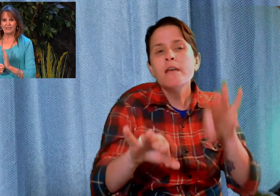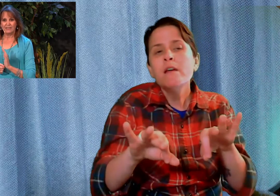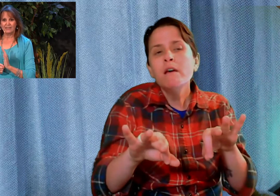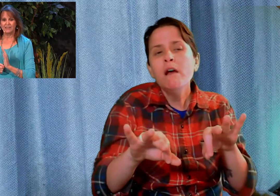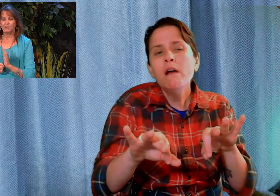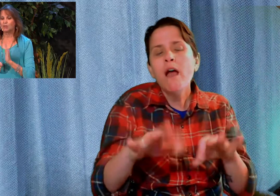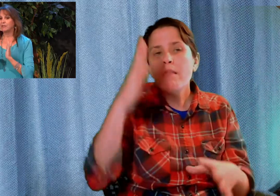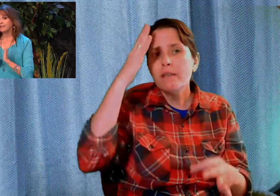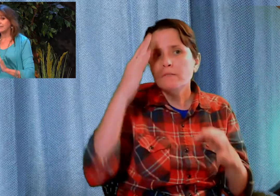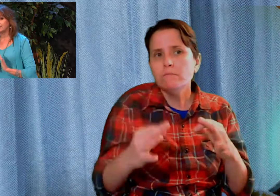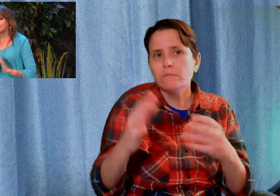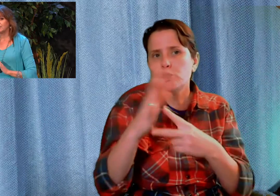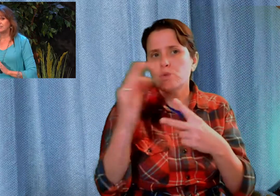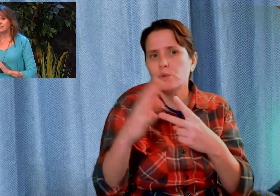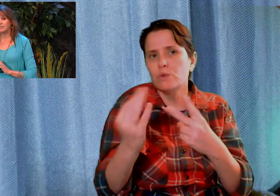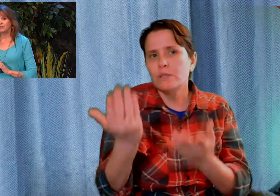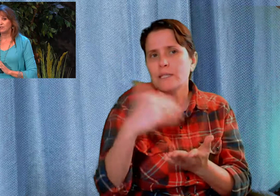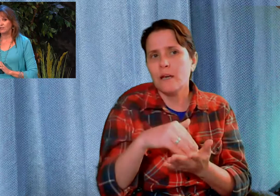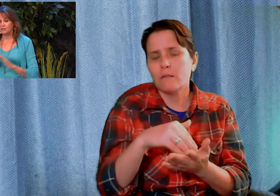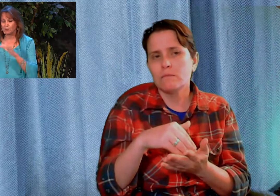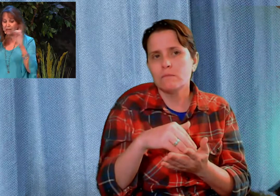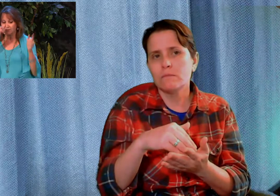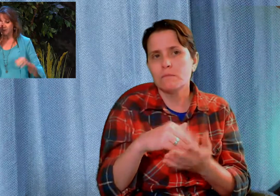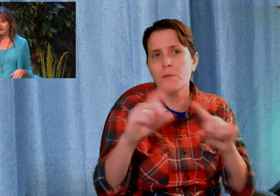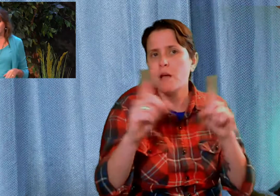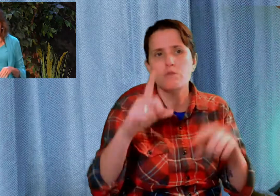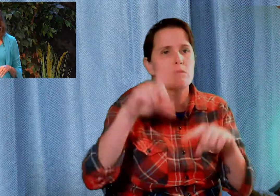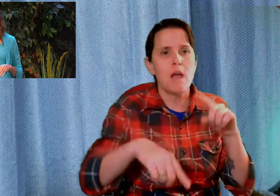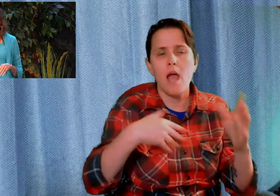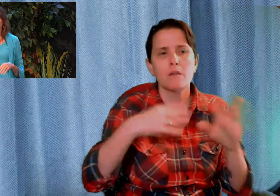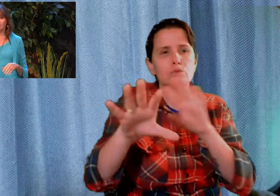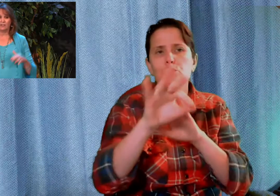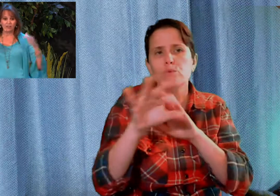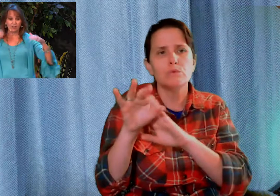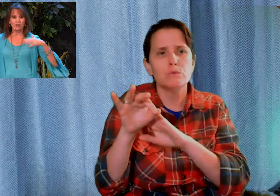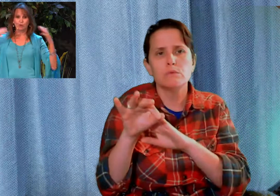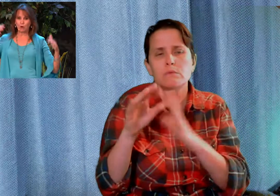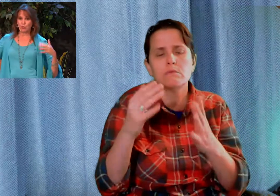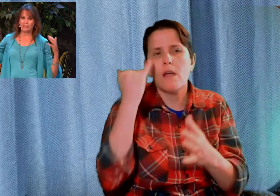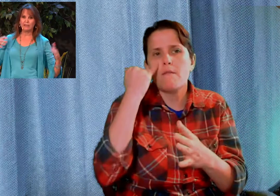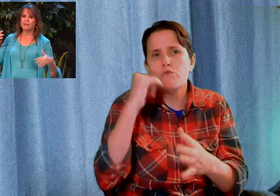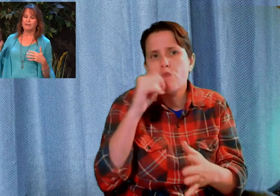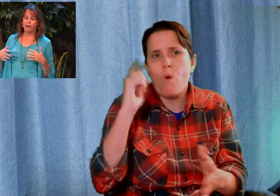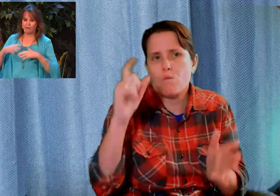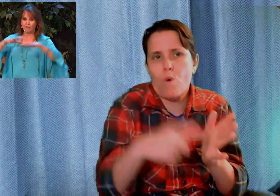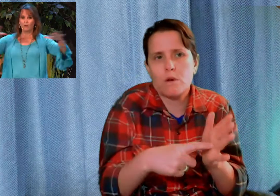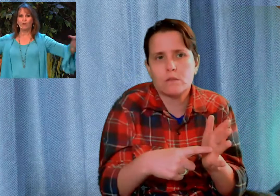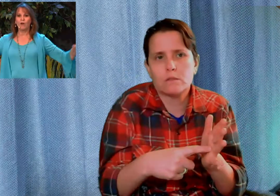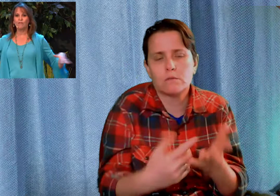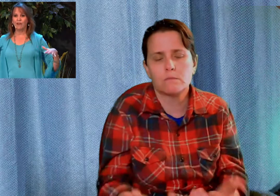Choose again, but you cannot choose again until you notice it. So back to biologically, physiologically, hormonally,